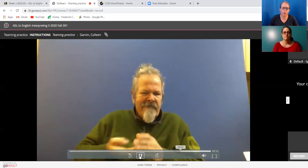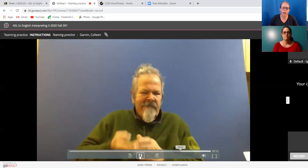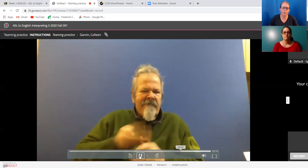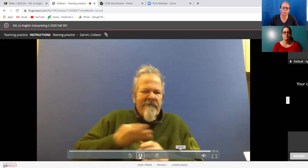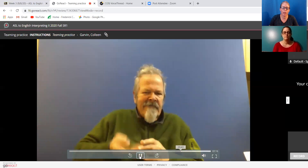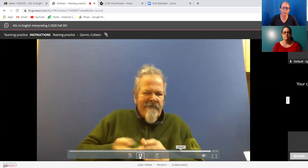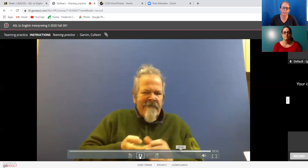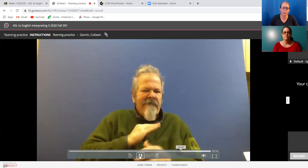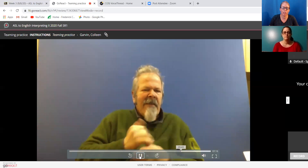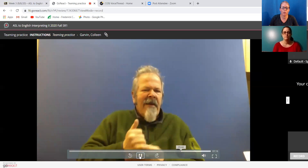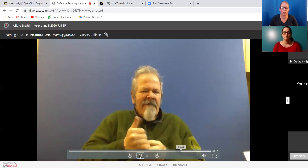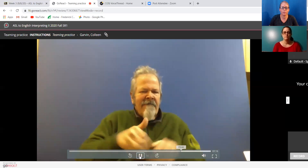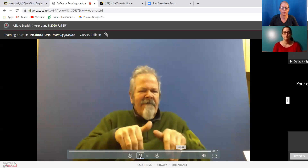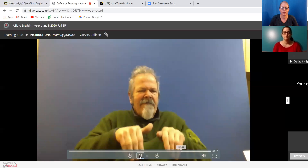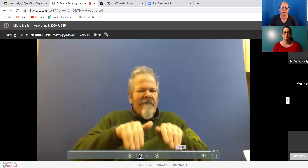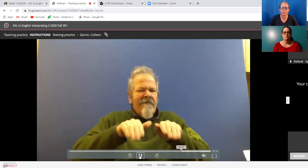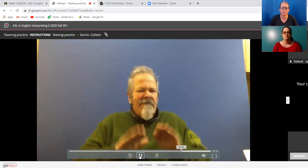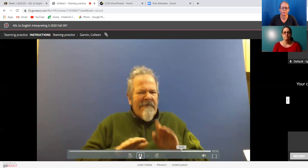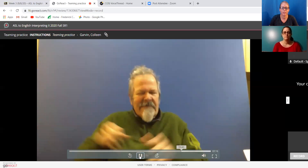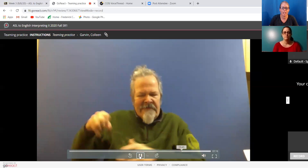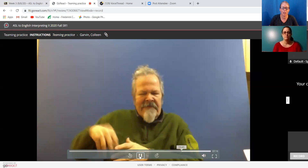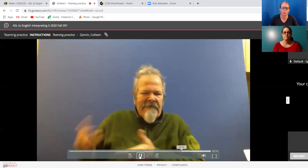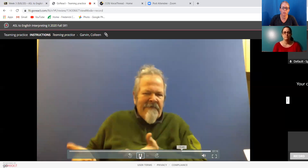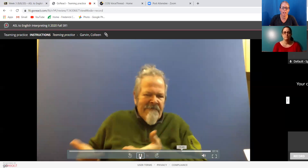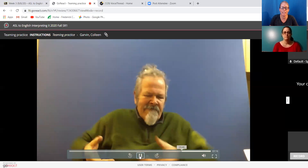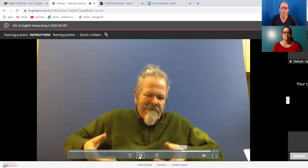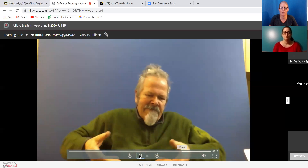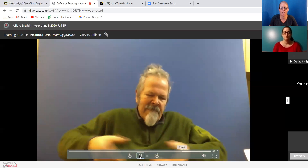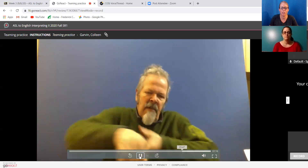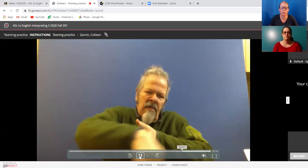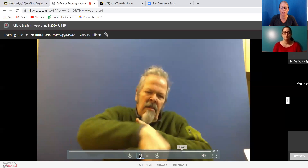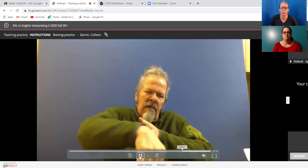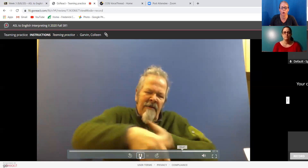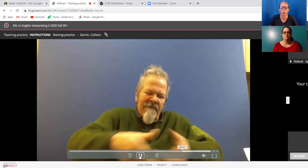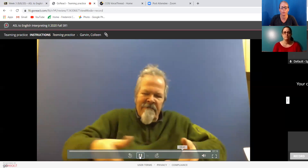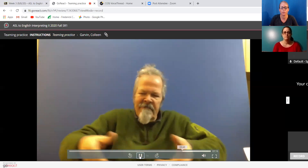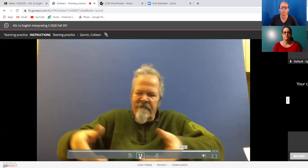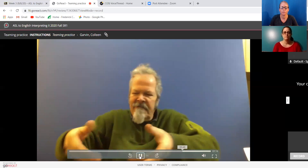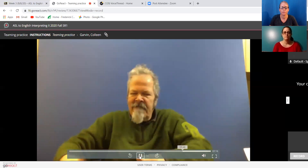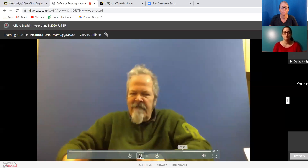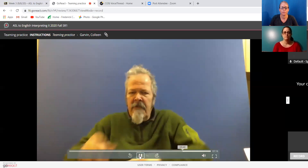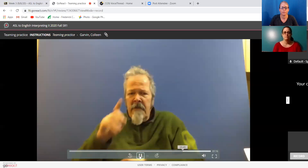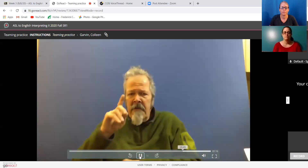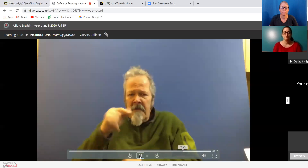So the boy grabbed his bucket and his shovel and thought it was a good idea that he should bury the turtle.